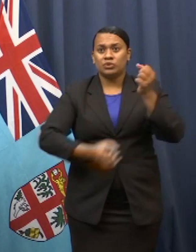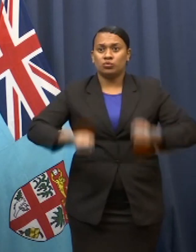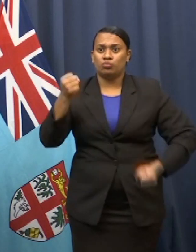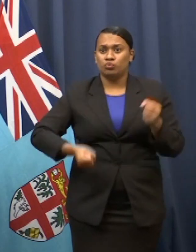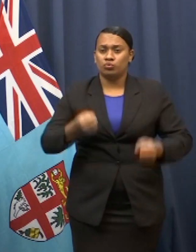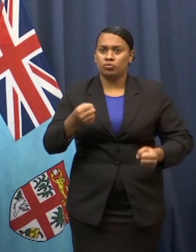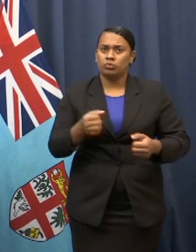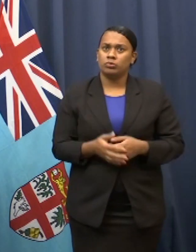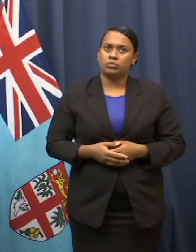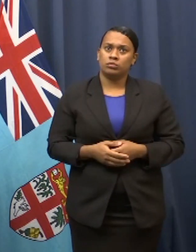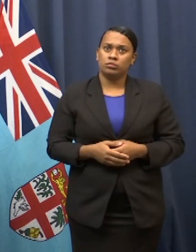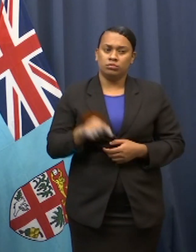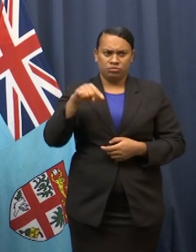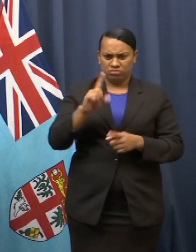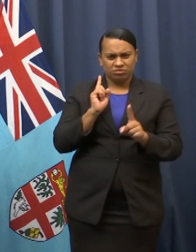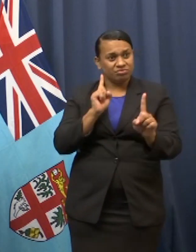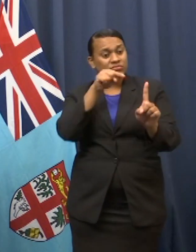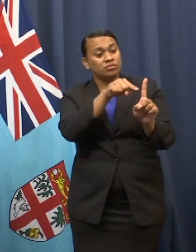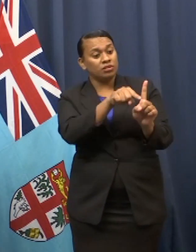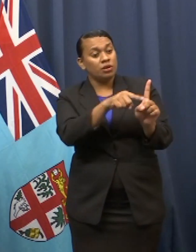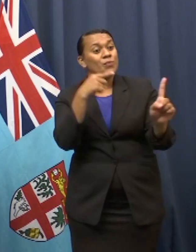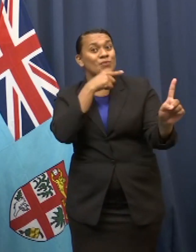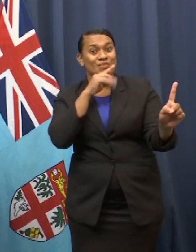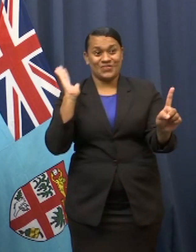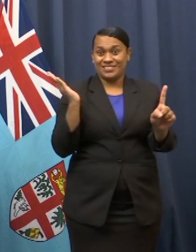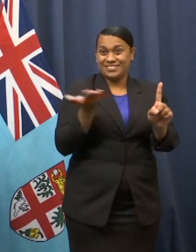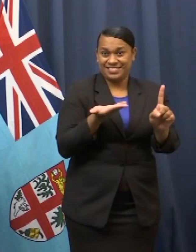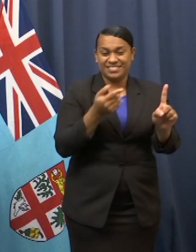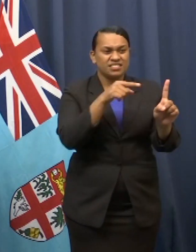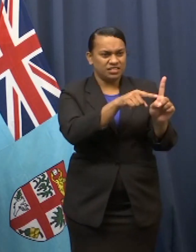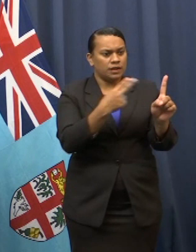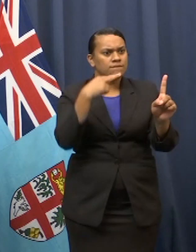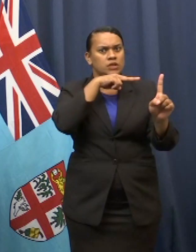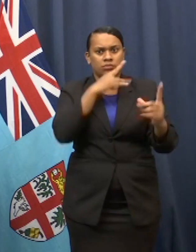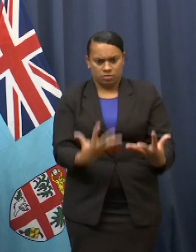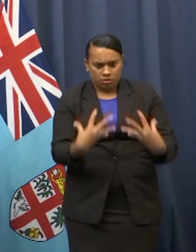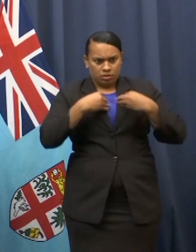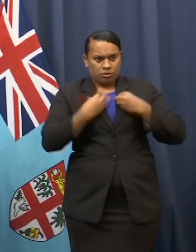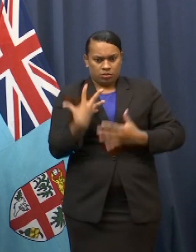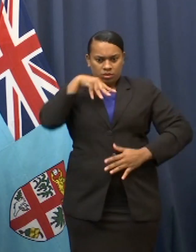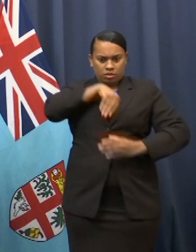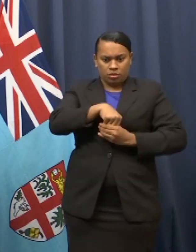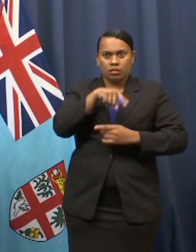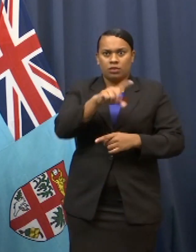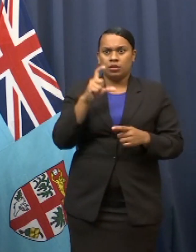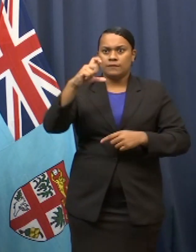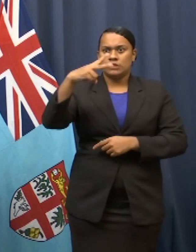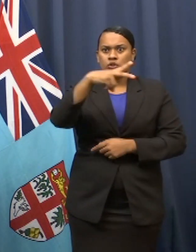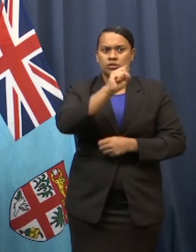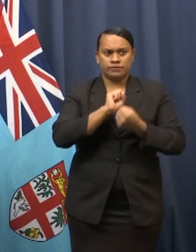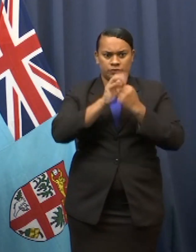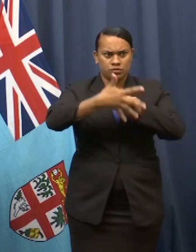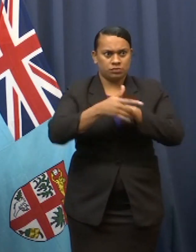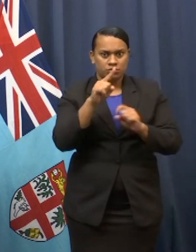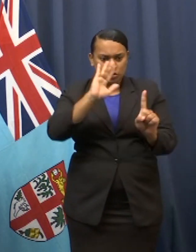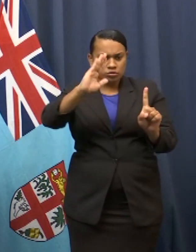one-year-old nephew has also contracted the virus. Luckily, once again, this patient was